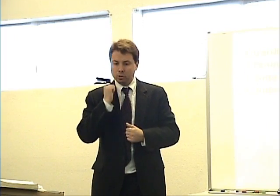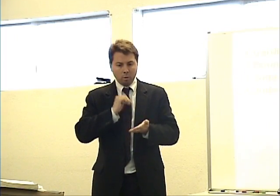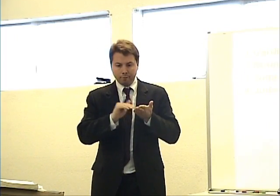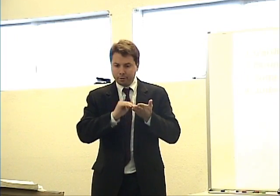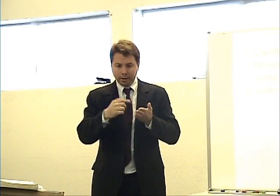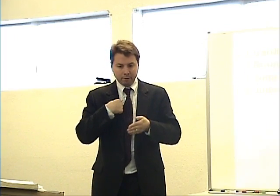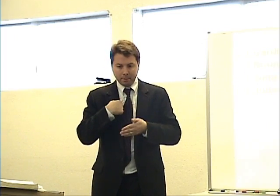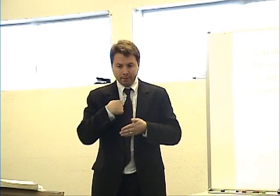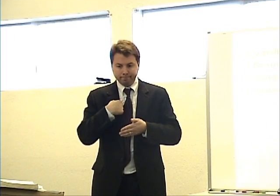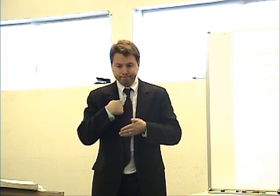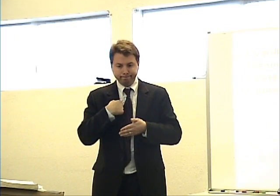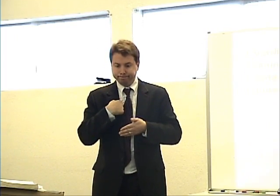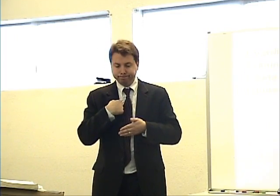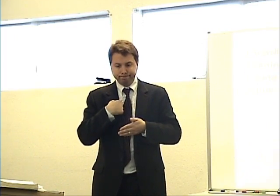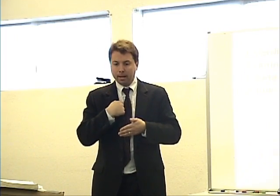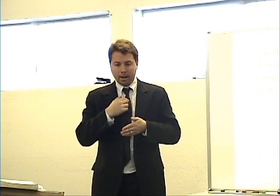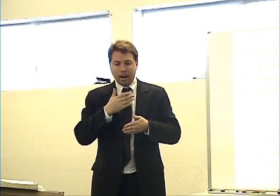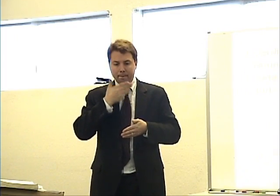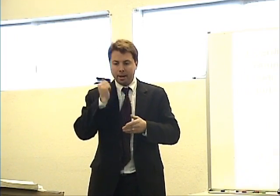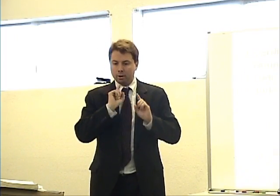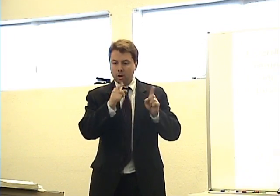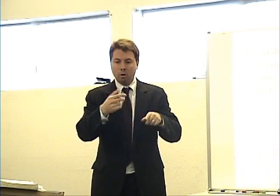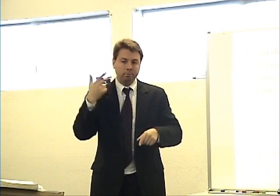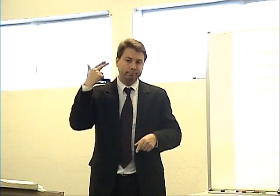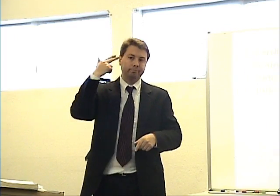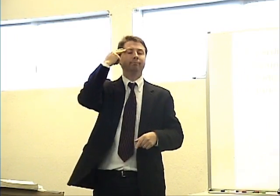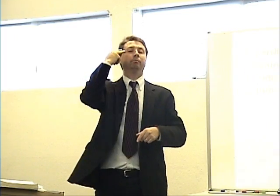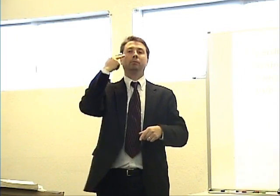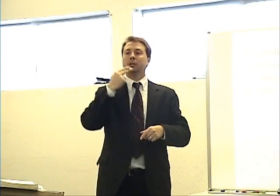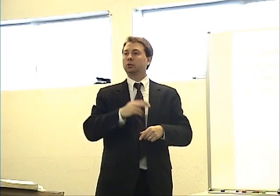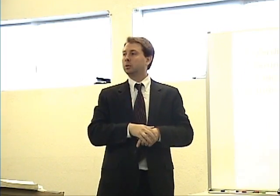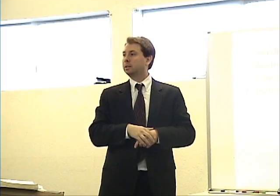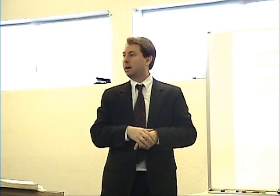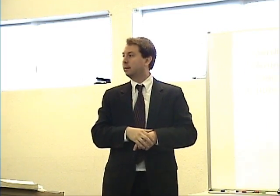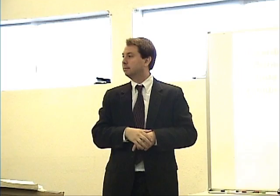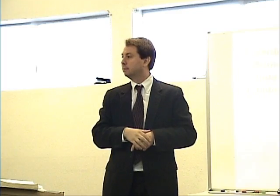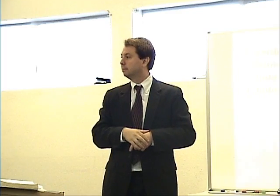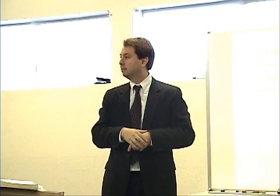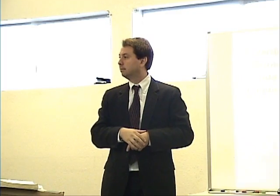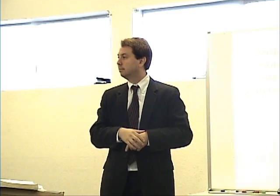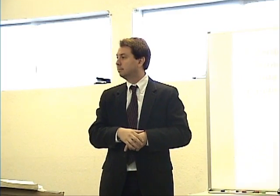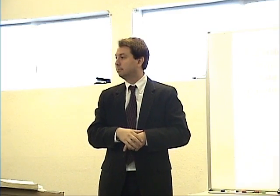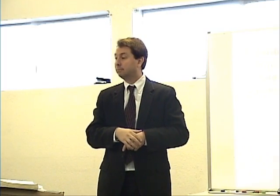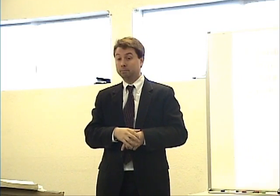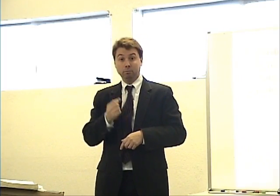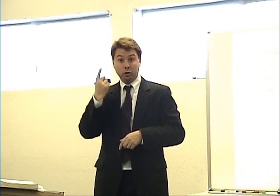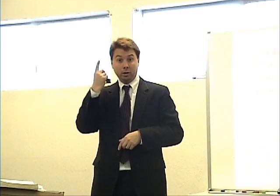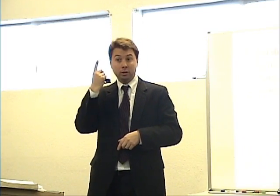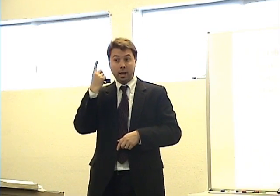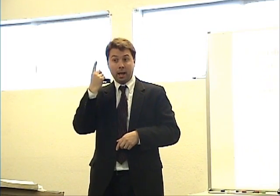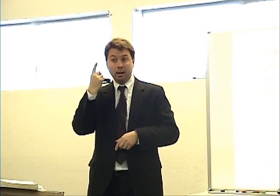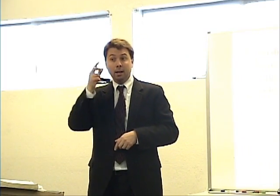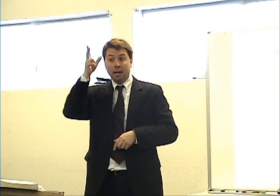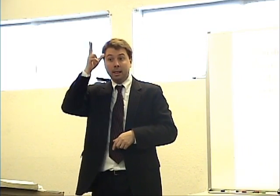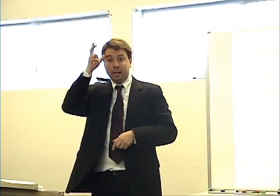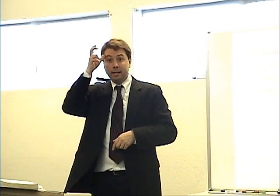won't forgive me. I better go. Suicide. Do you understand? The